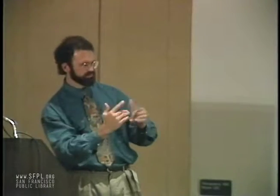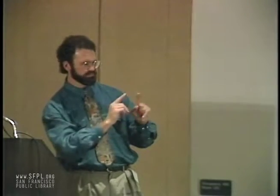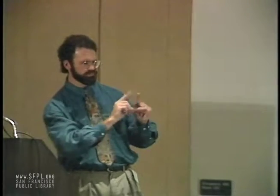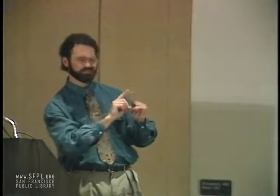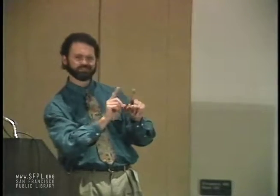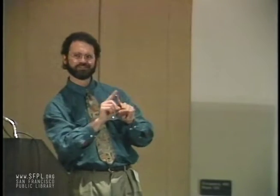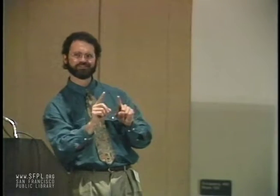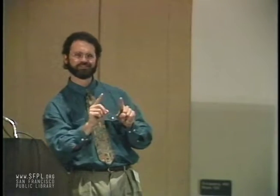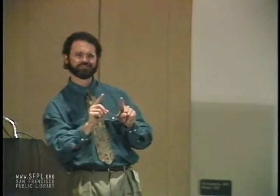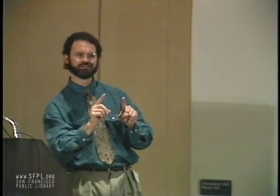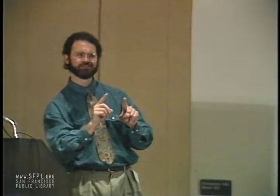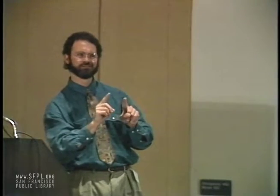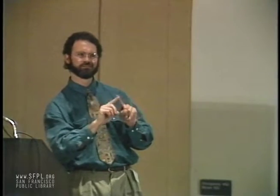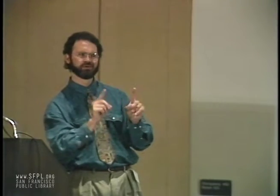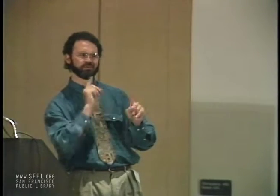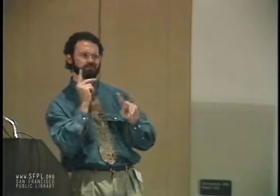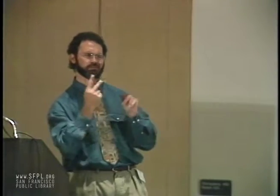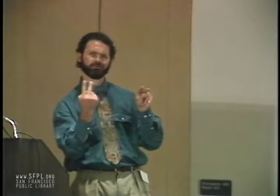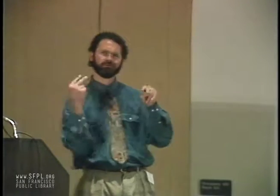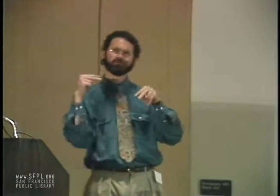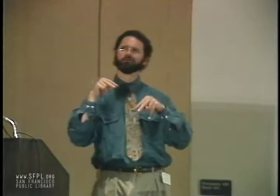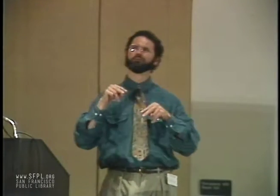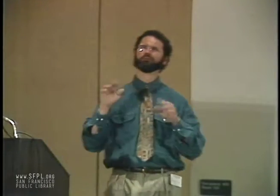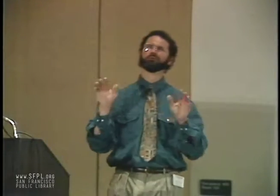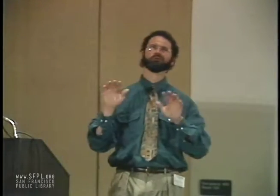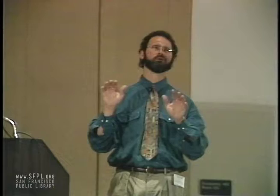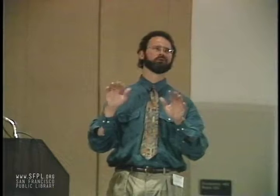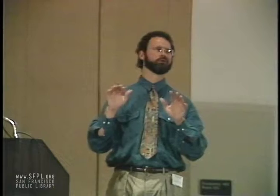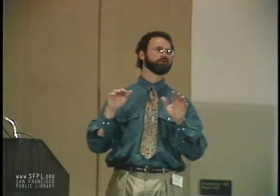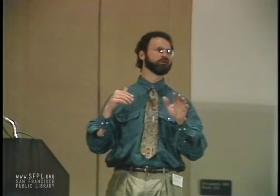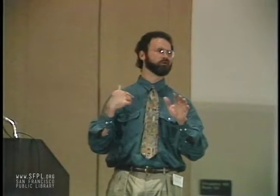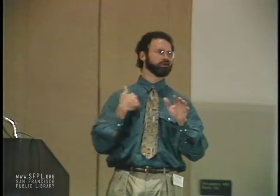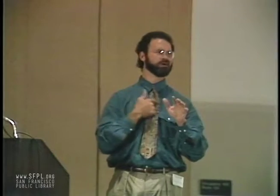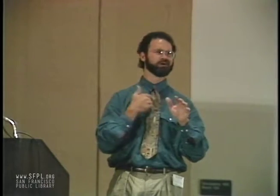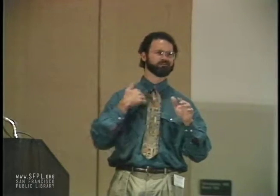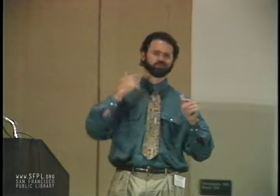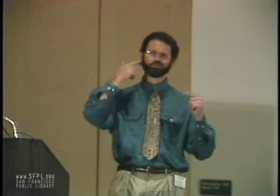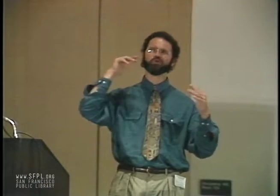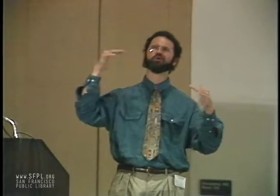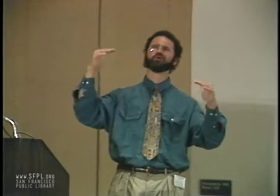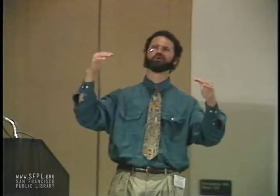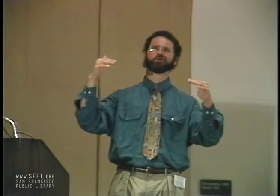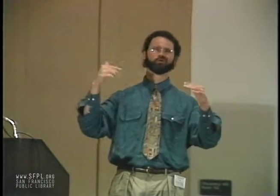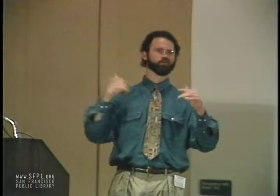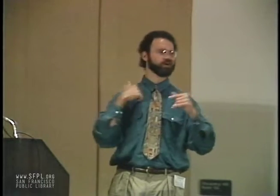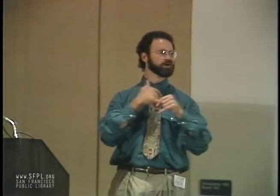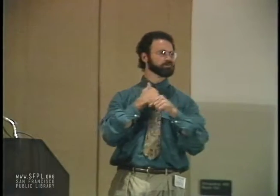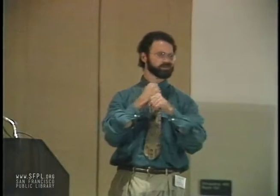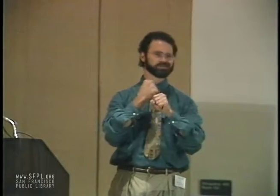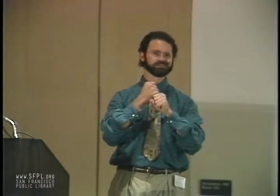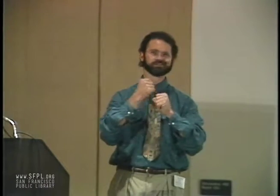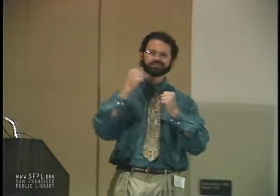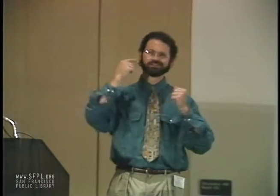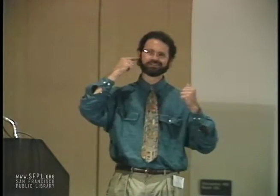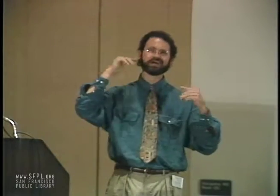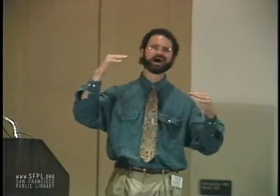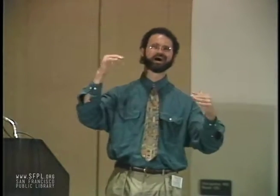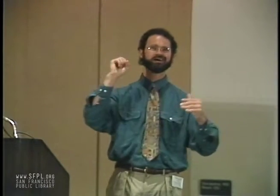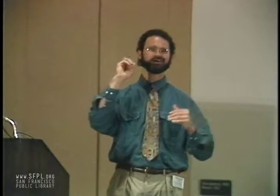that? That must mean that you have a very limited life and so on. But from the deaf perspective, we have noise,